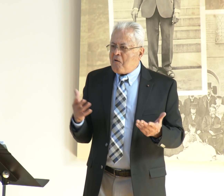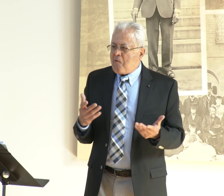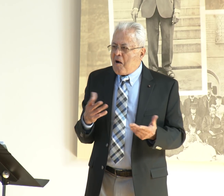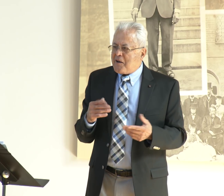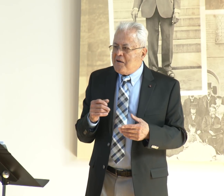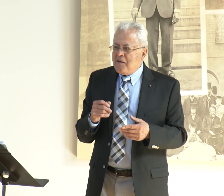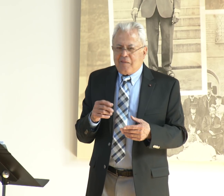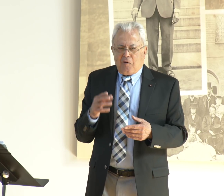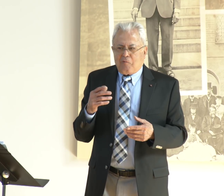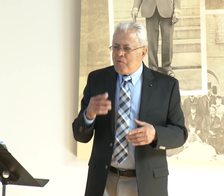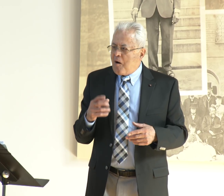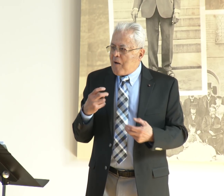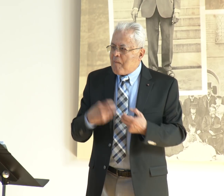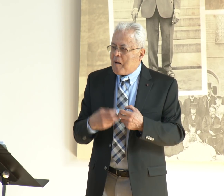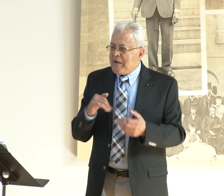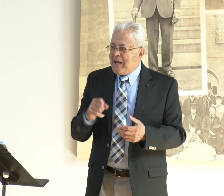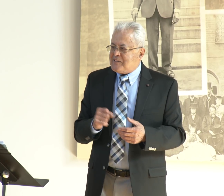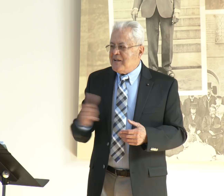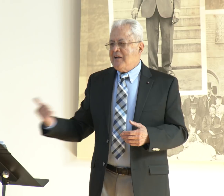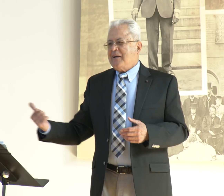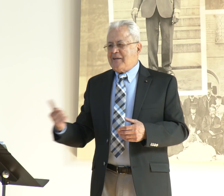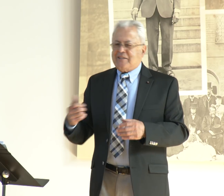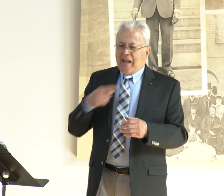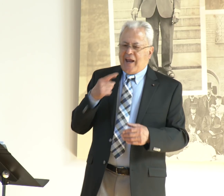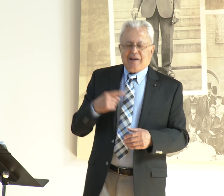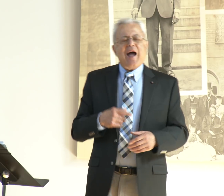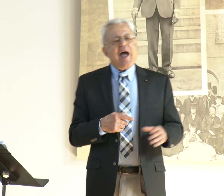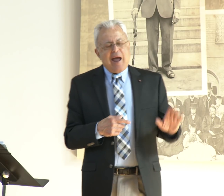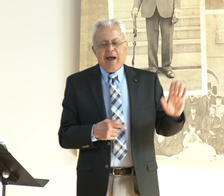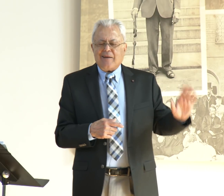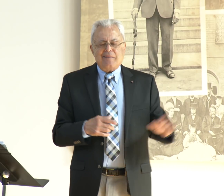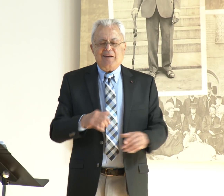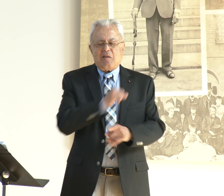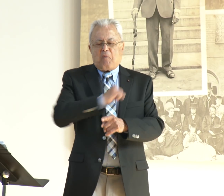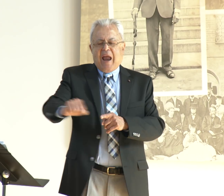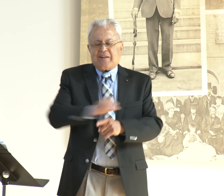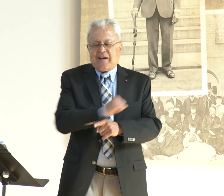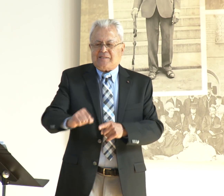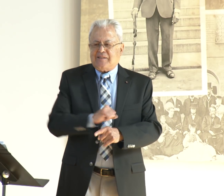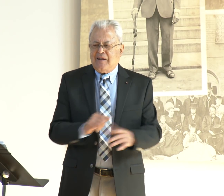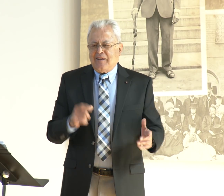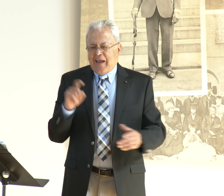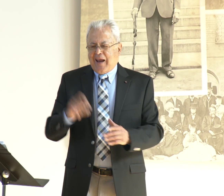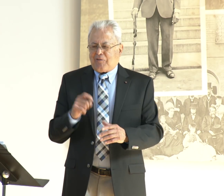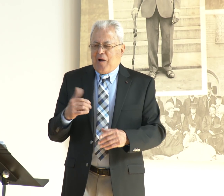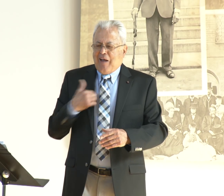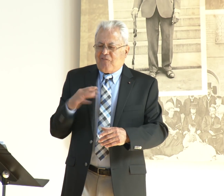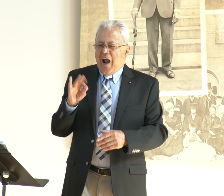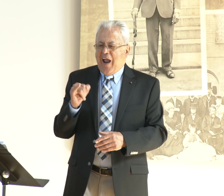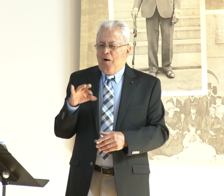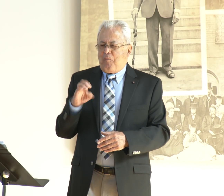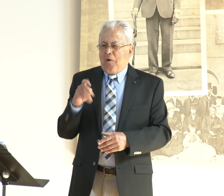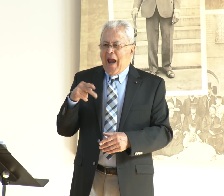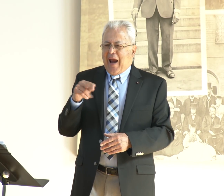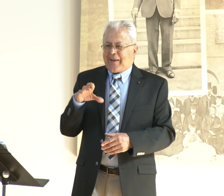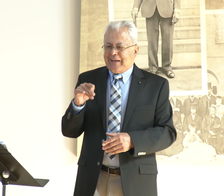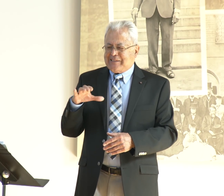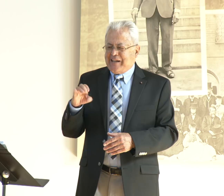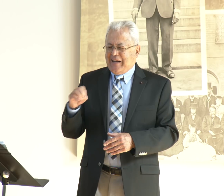trying to figure out what the story was, what the problem was. And Bernard said, you know, I've got this.